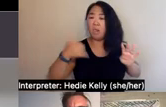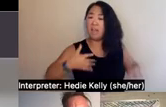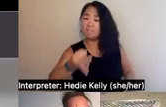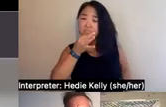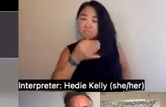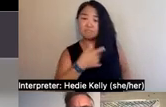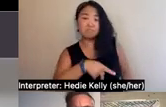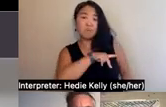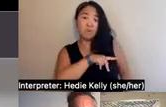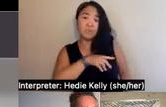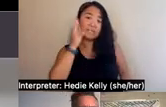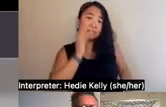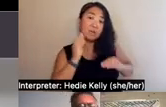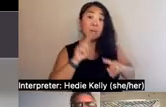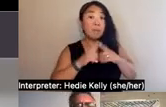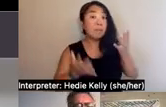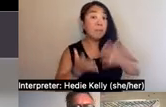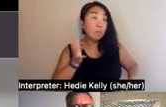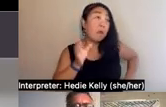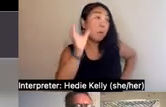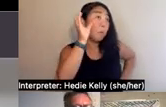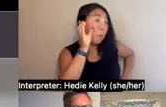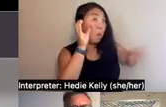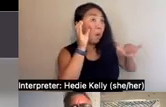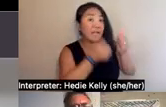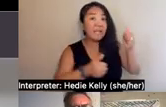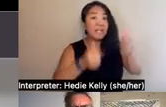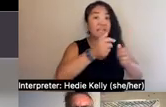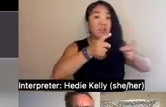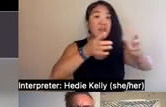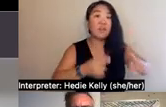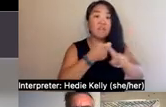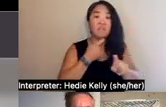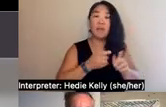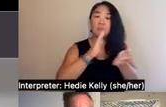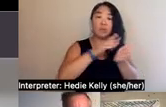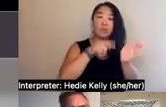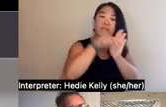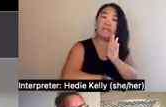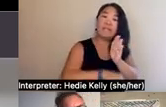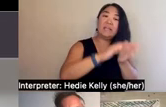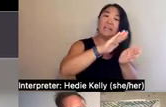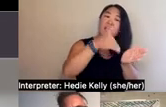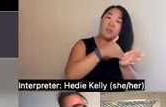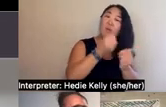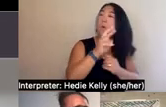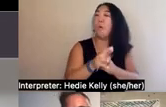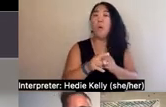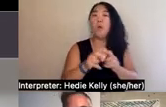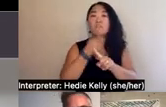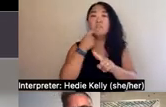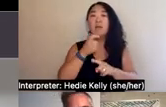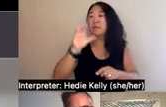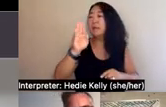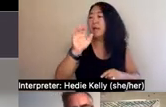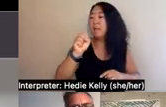might want to hear from the executive director of the Schuylkill Center or Riverfront North or one of the members of Cobbs Creek Ambassadors. This is a panel about access to